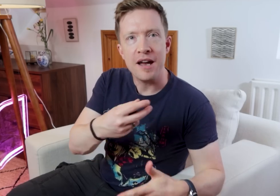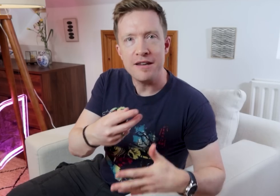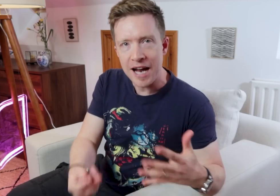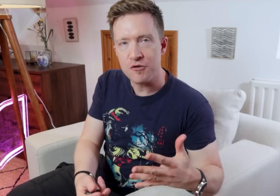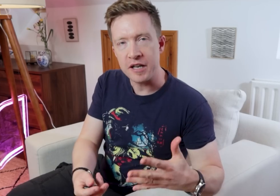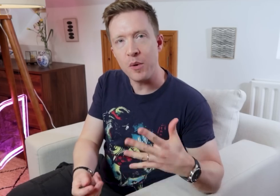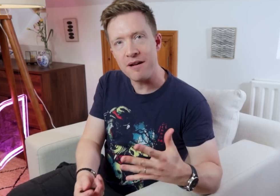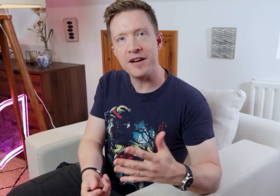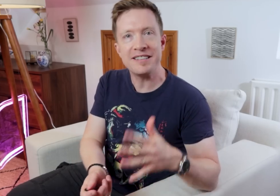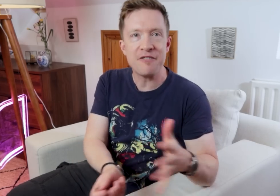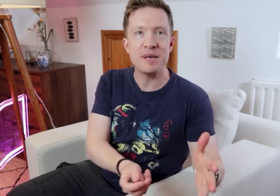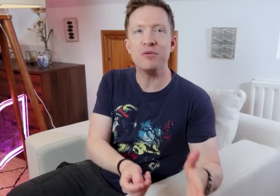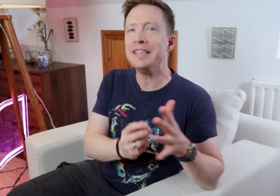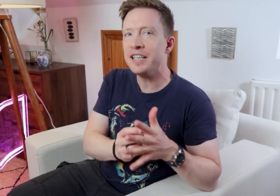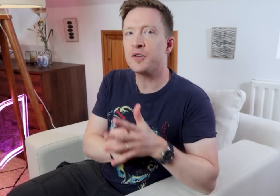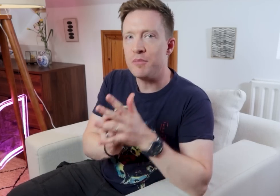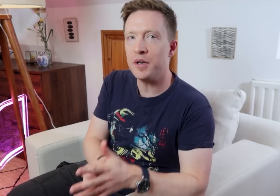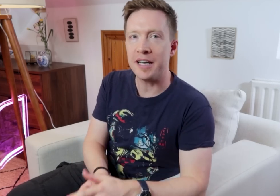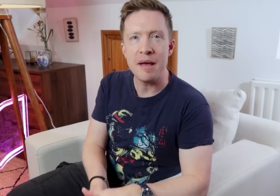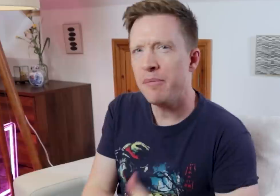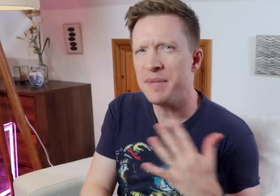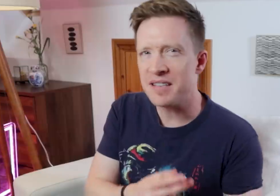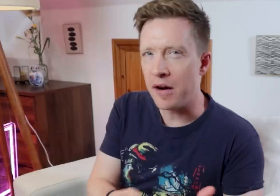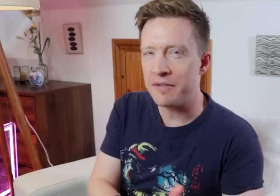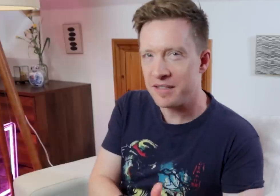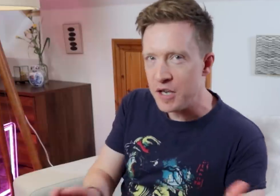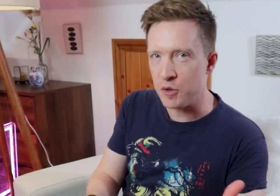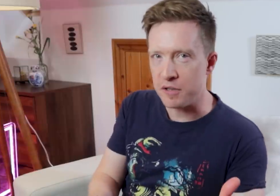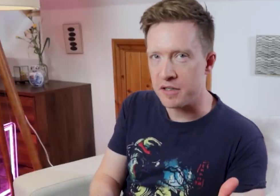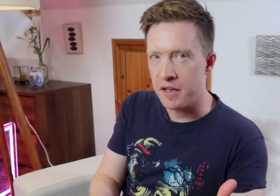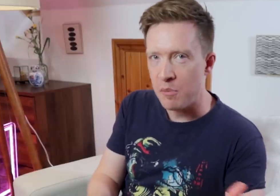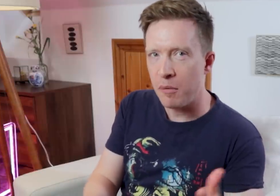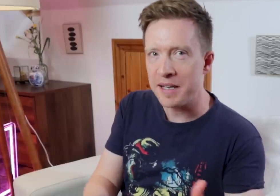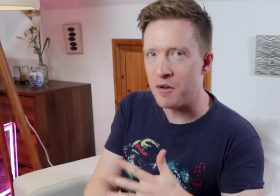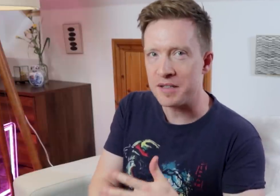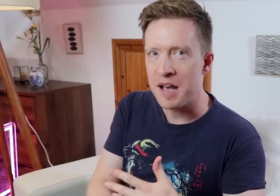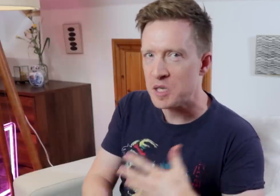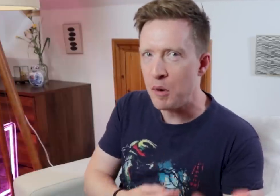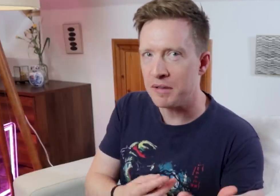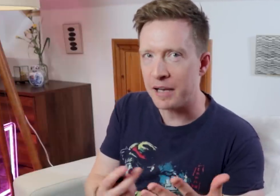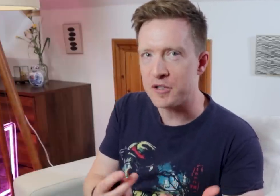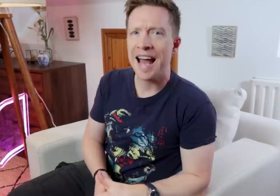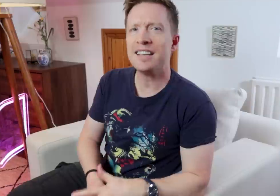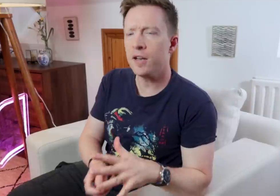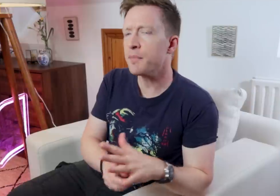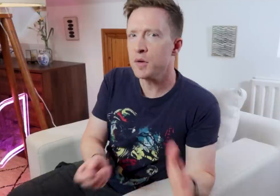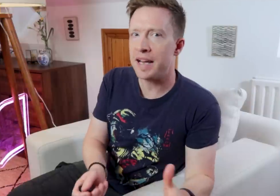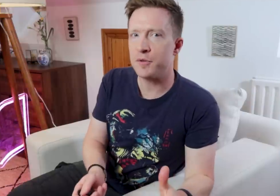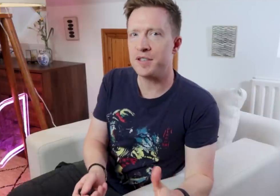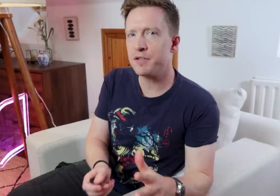naturally wherever deaf people needed to communicate. People have been signing for centuries, probably as long as spoken language. And like most languages, there